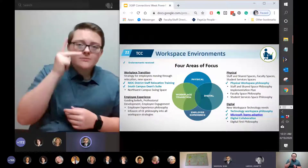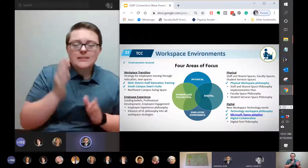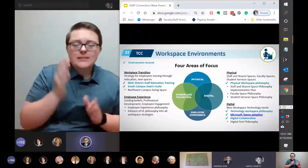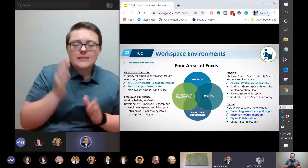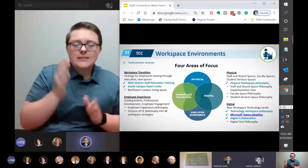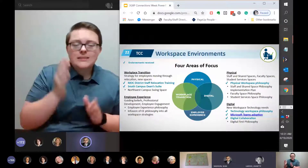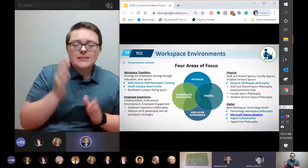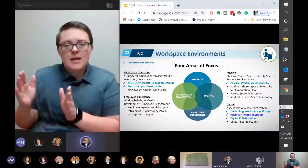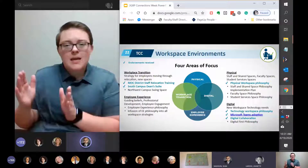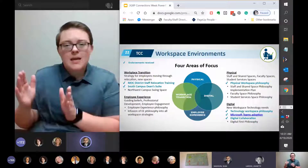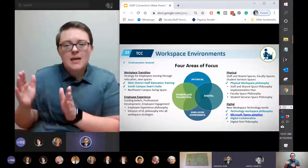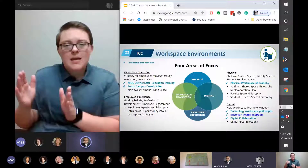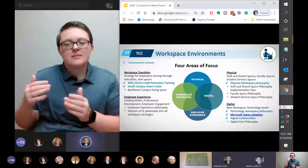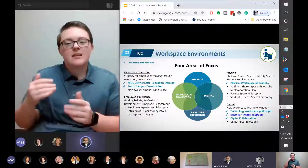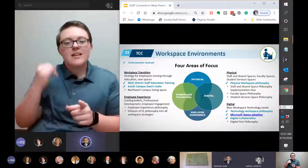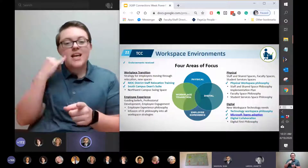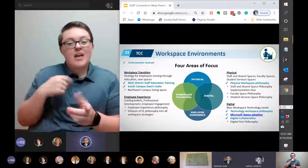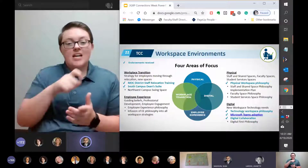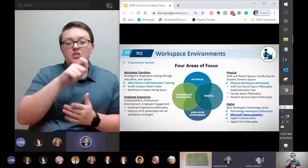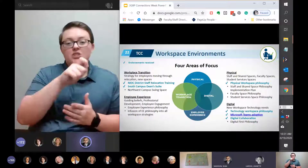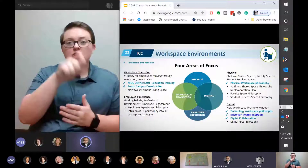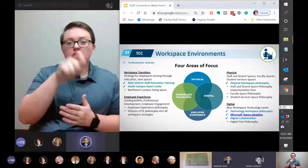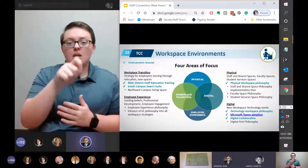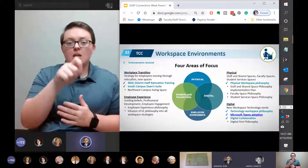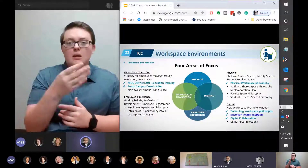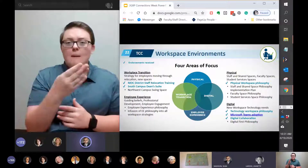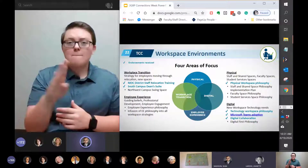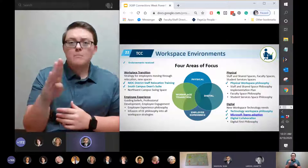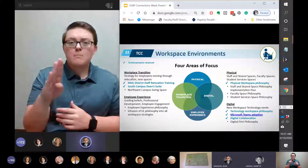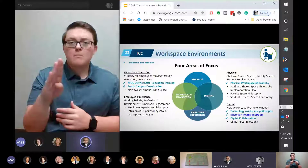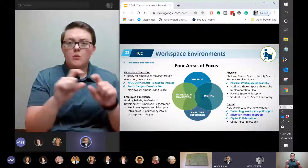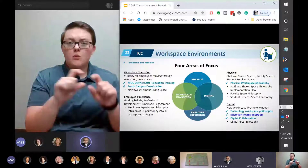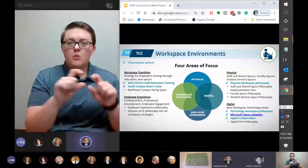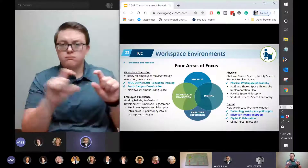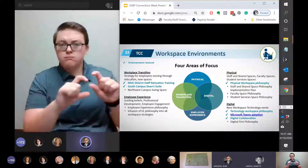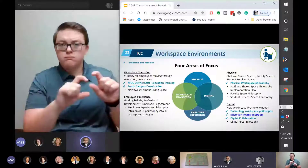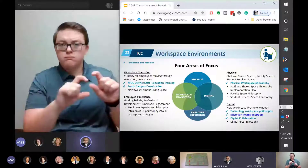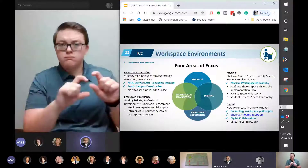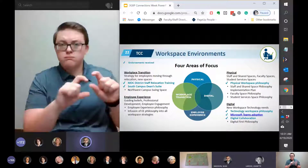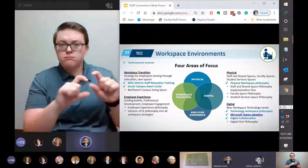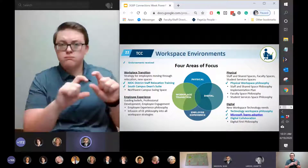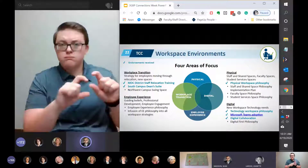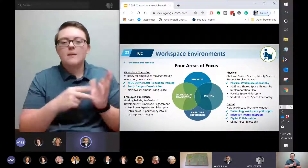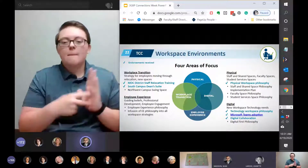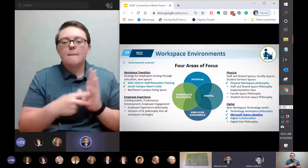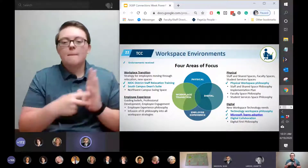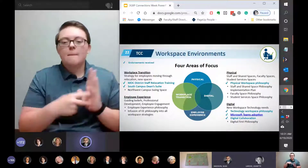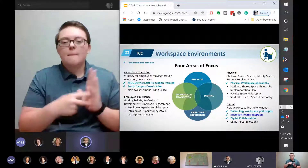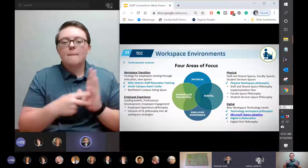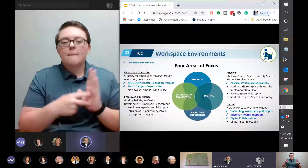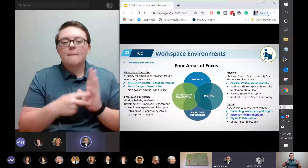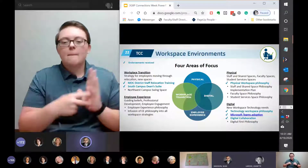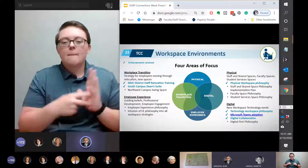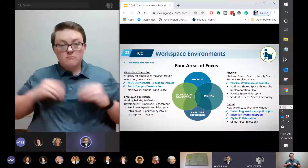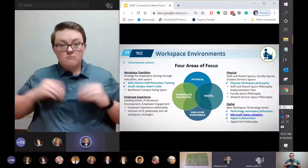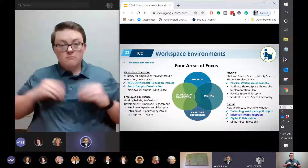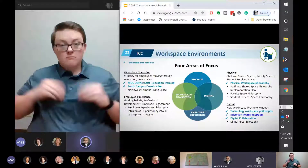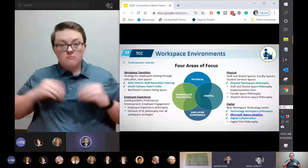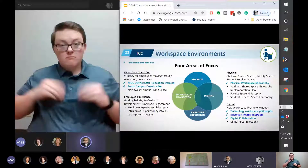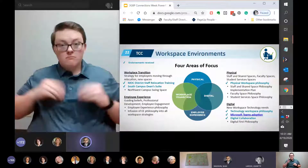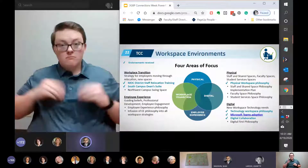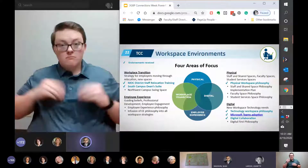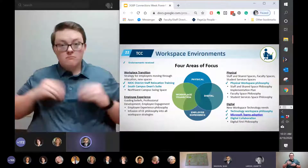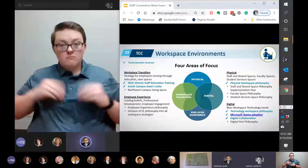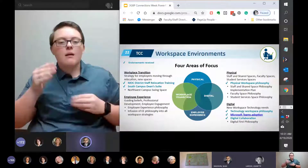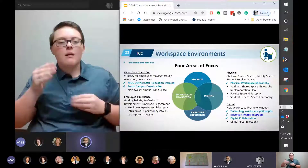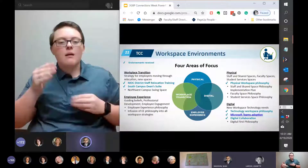check mark in blue font have been endorsed by the college and are informing the future work. So you see